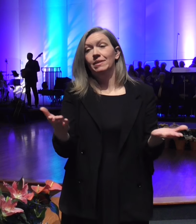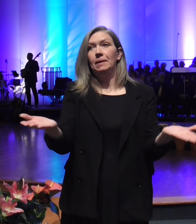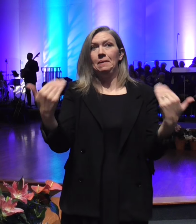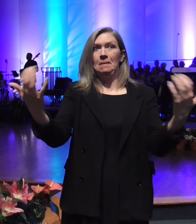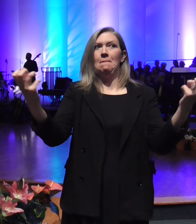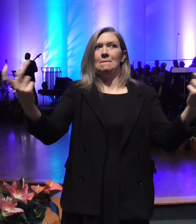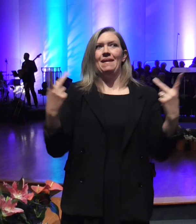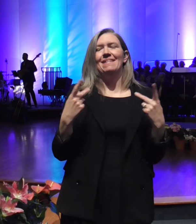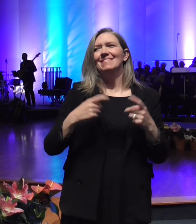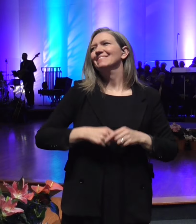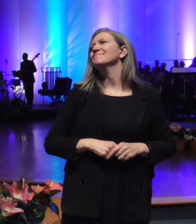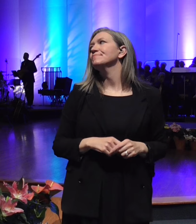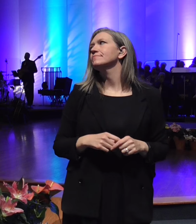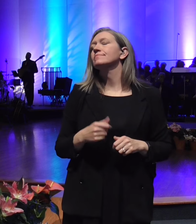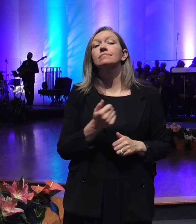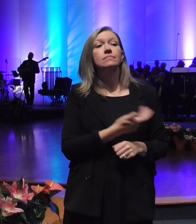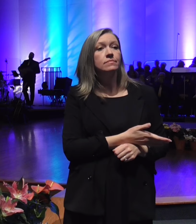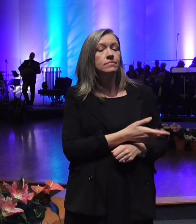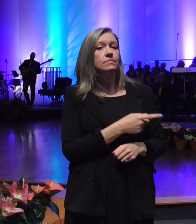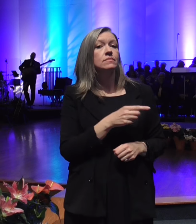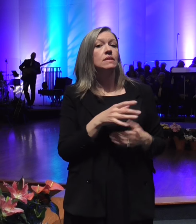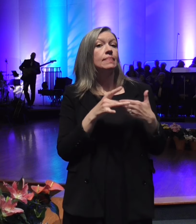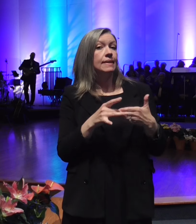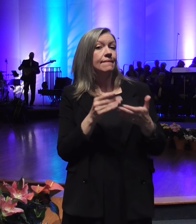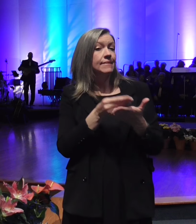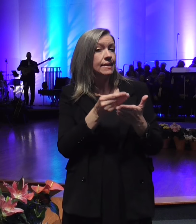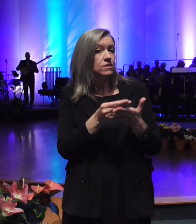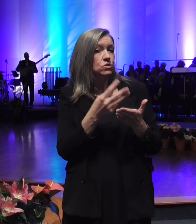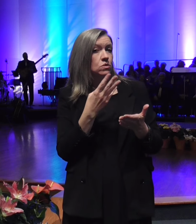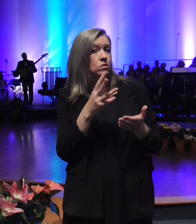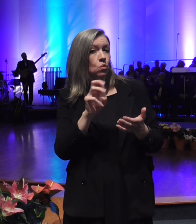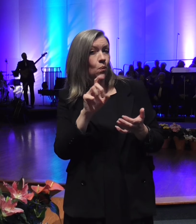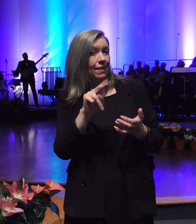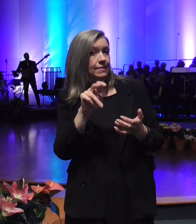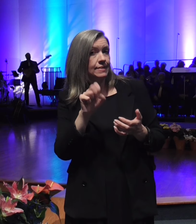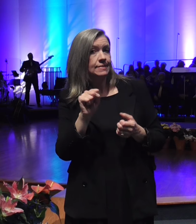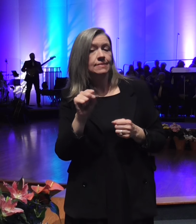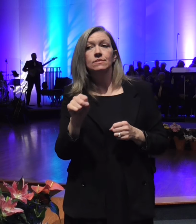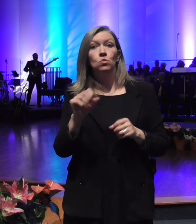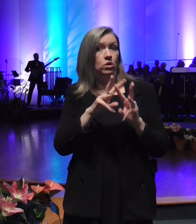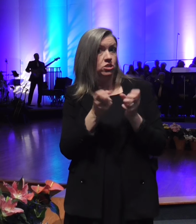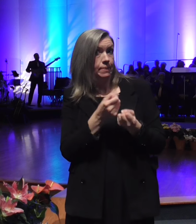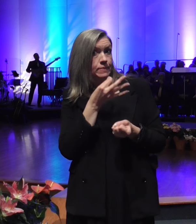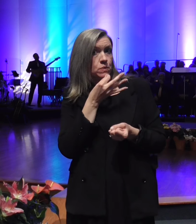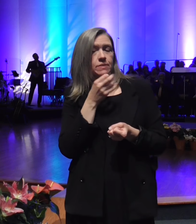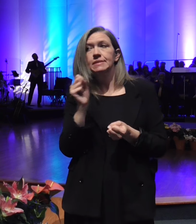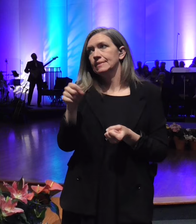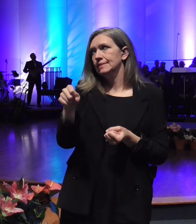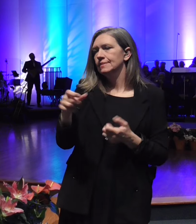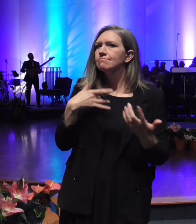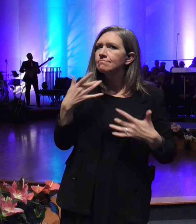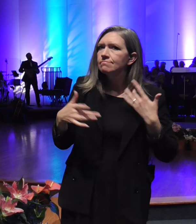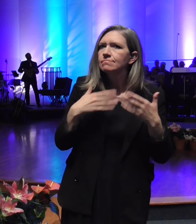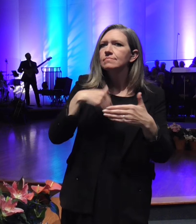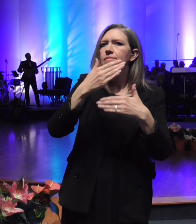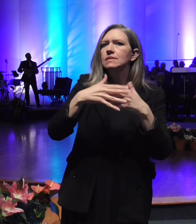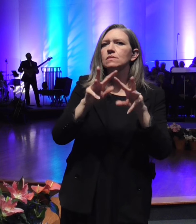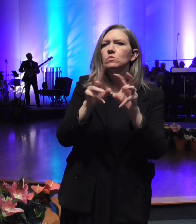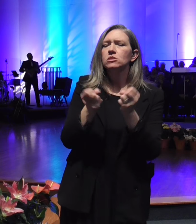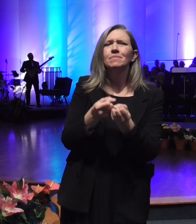back. Michelle, you lead our financial wellness ministry, and you've got a workshop coming up. Yes, I'm very excited about our next workshop.